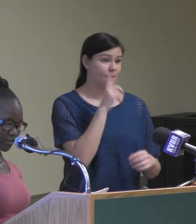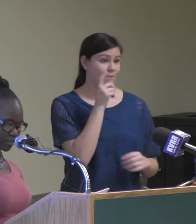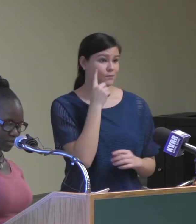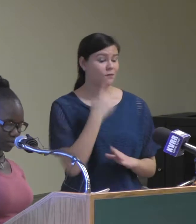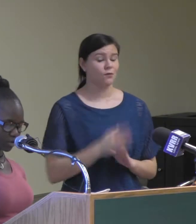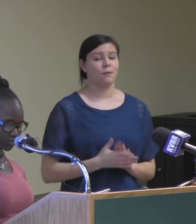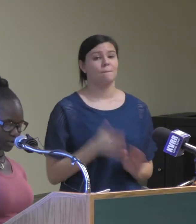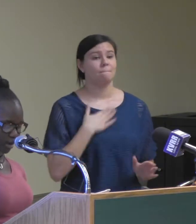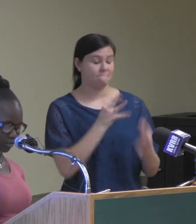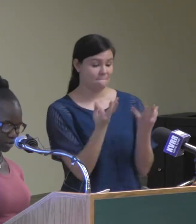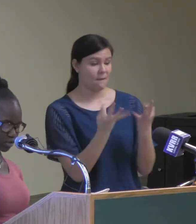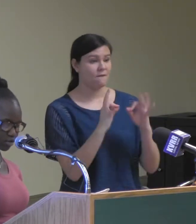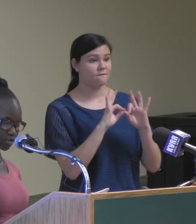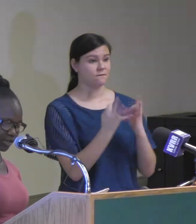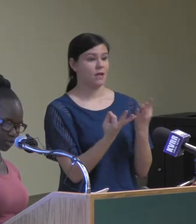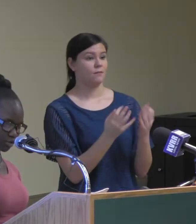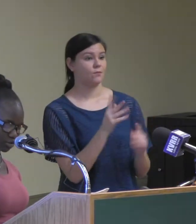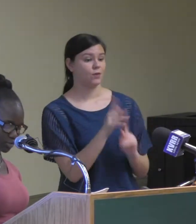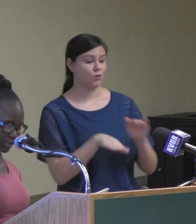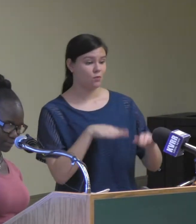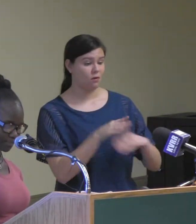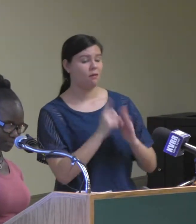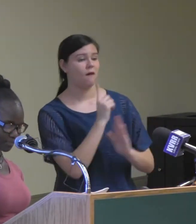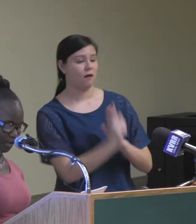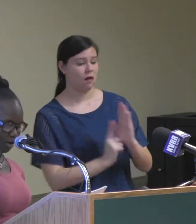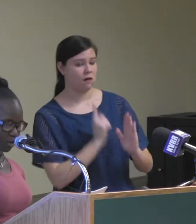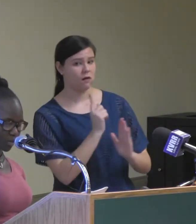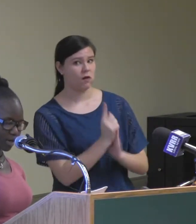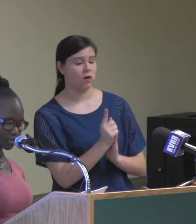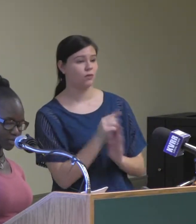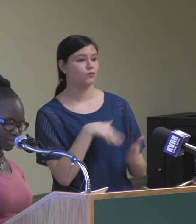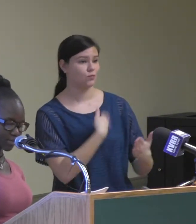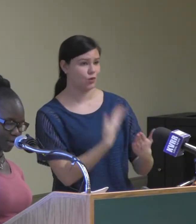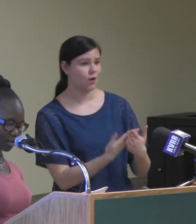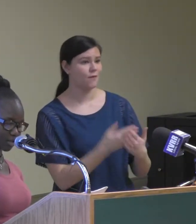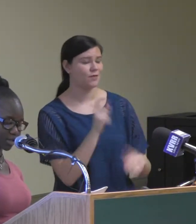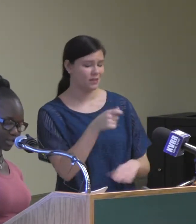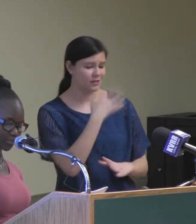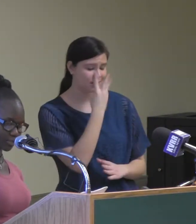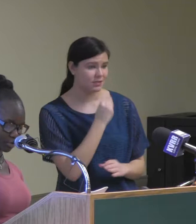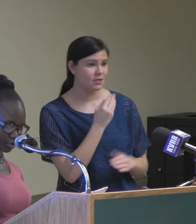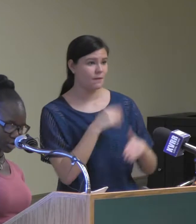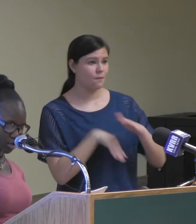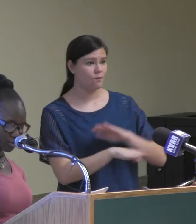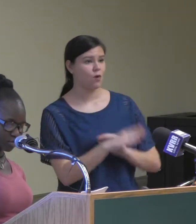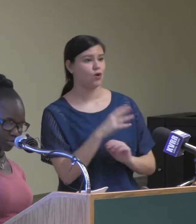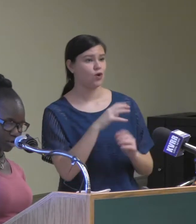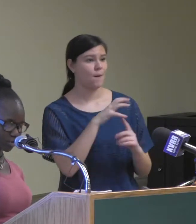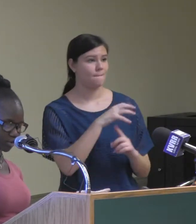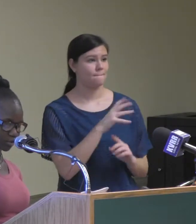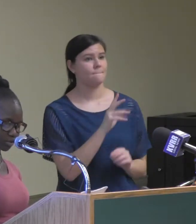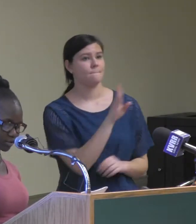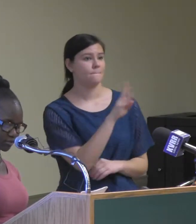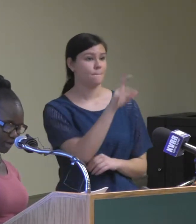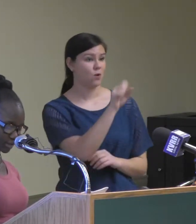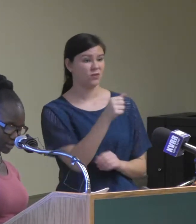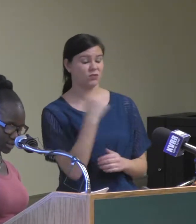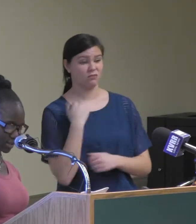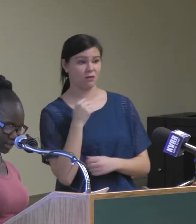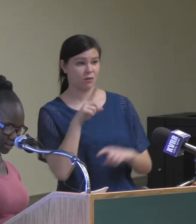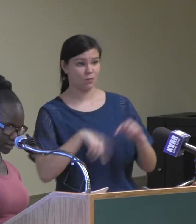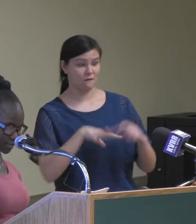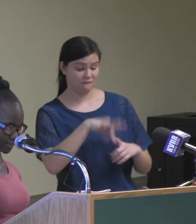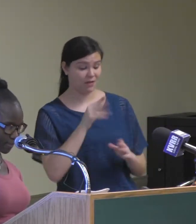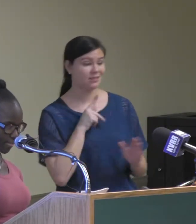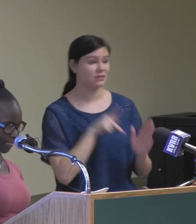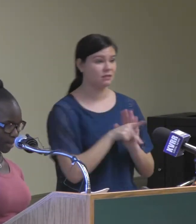My family walked for hours to get to Adjumani. We had to sleep under a leafy bush so the army wouldn't find us and